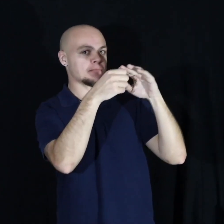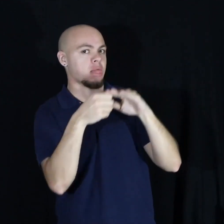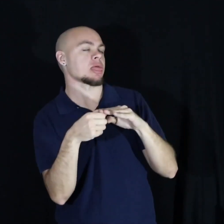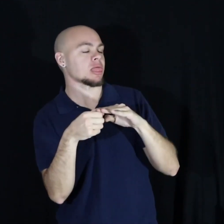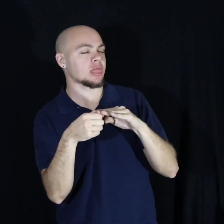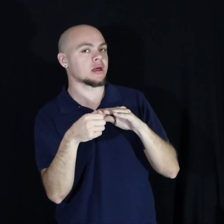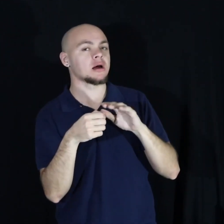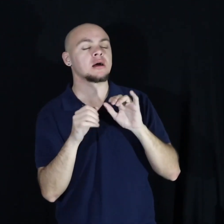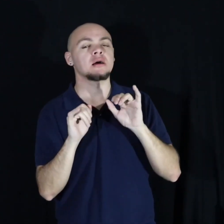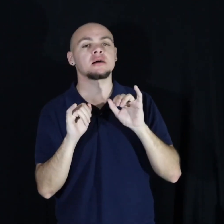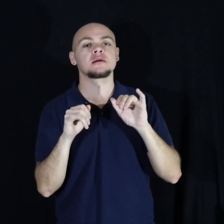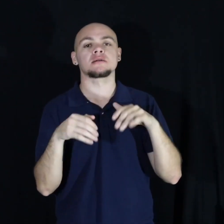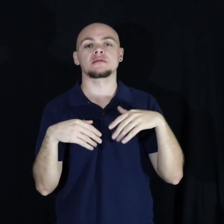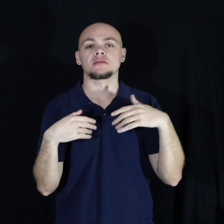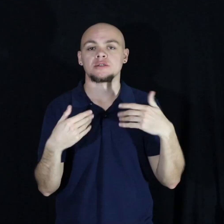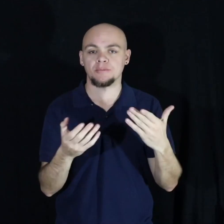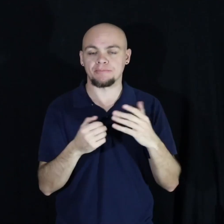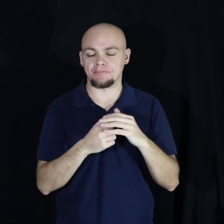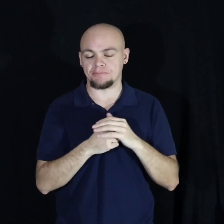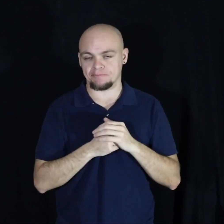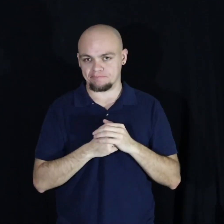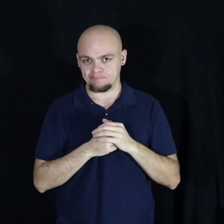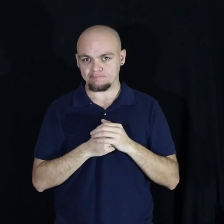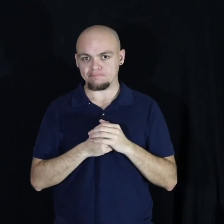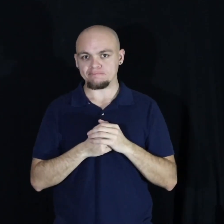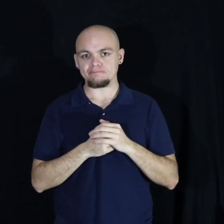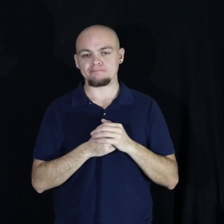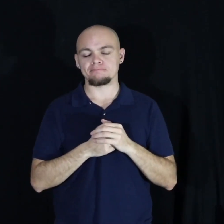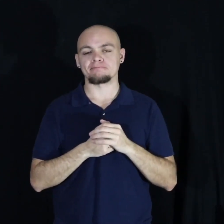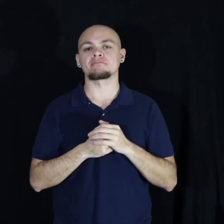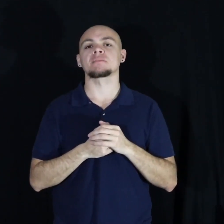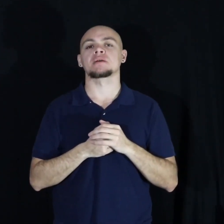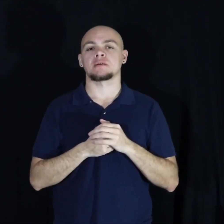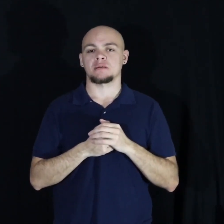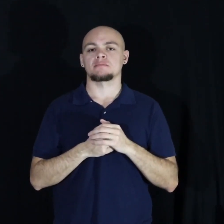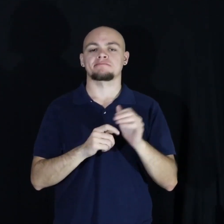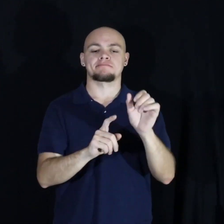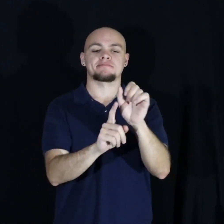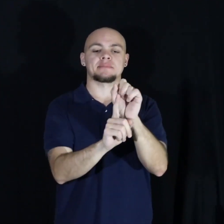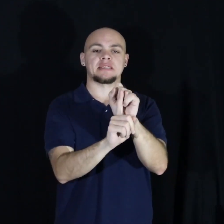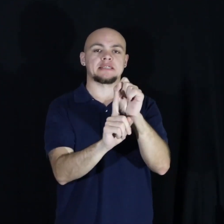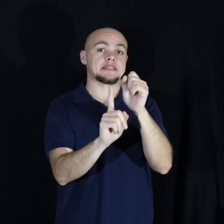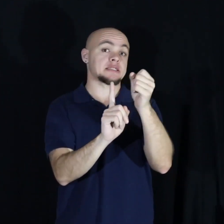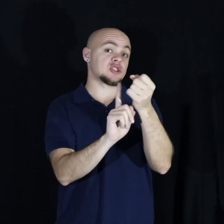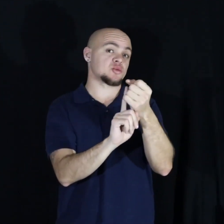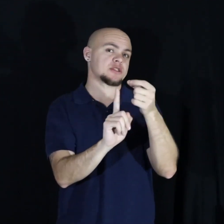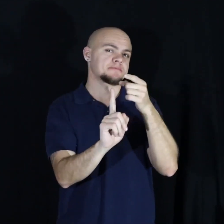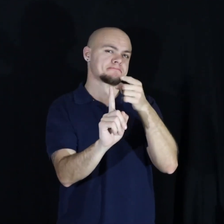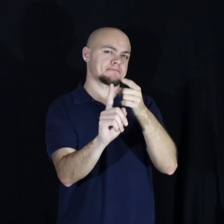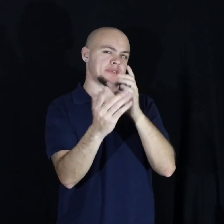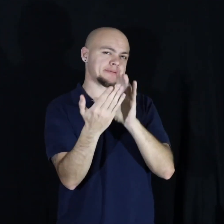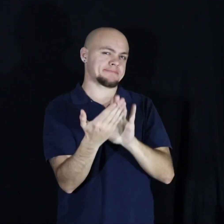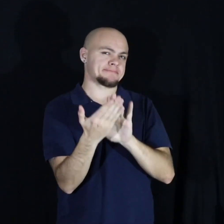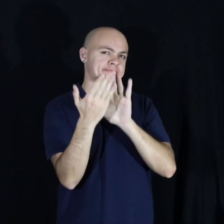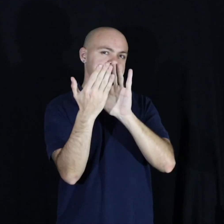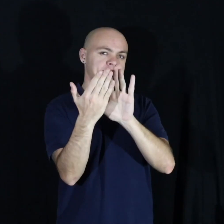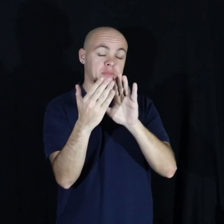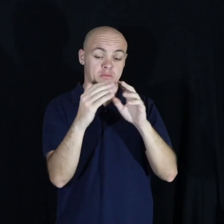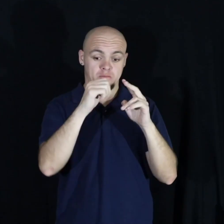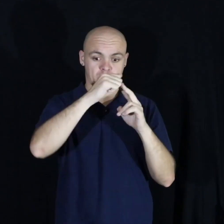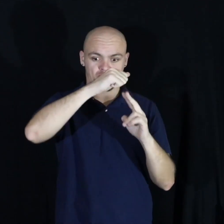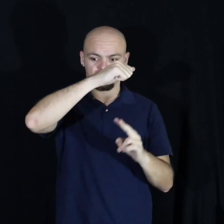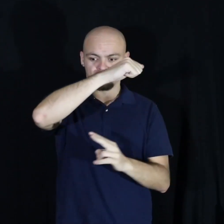So when you are faced with a situation where you have to burn a